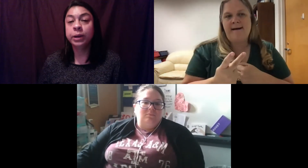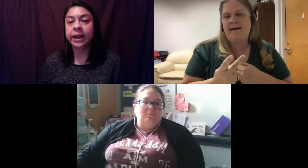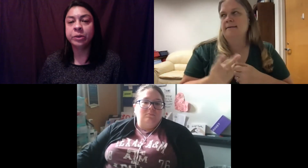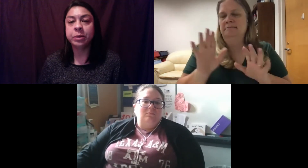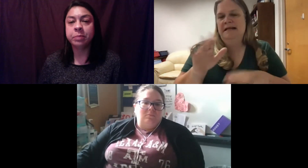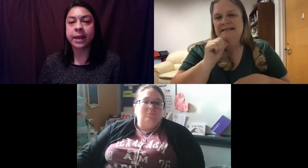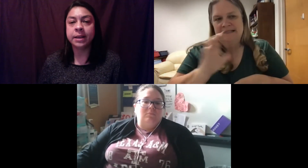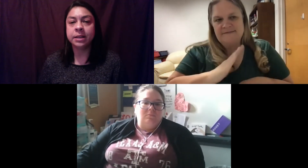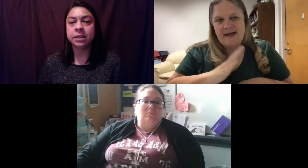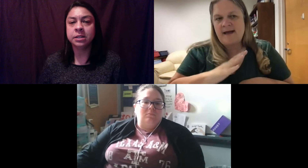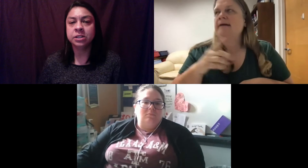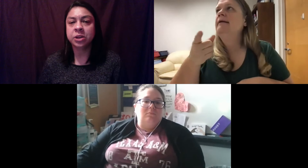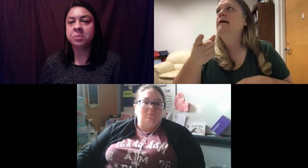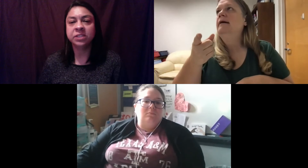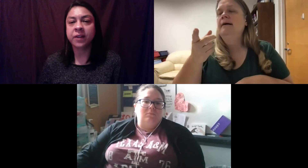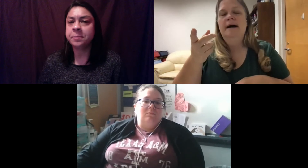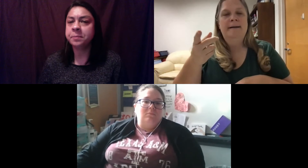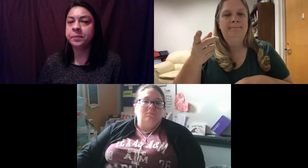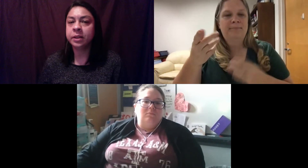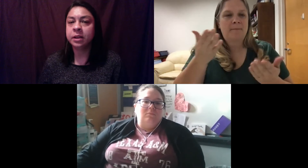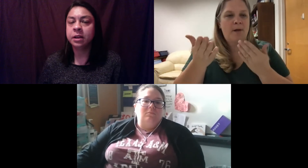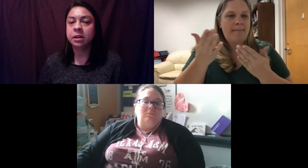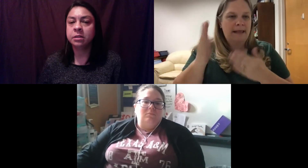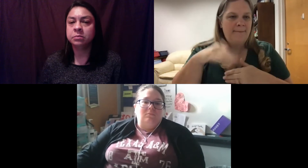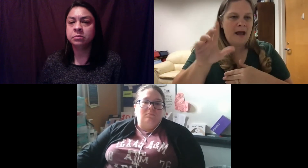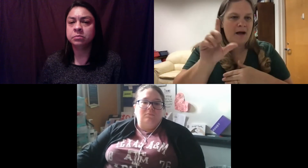We'll bring everyone back, so it's fine.